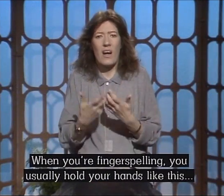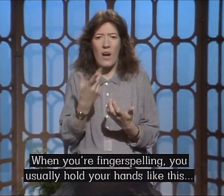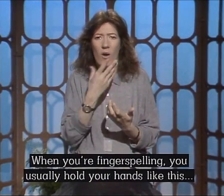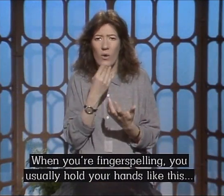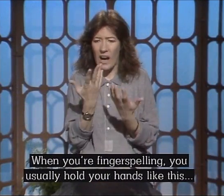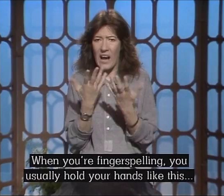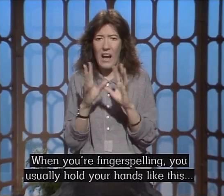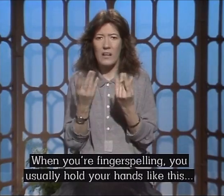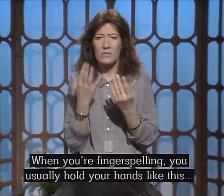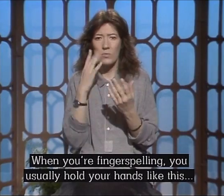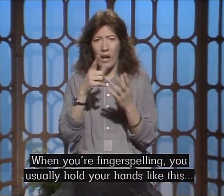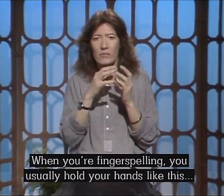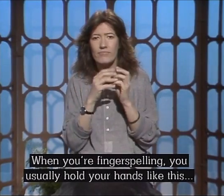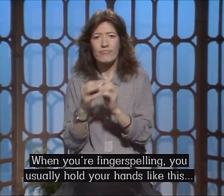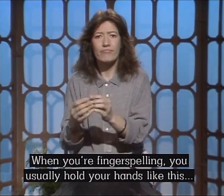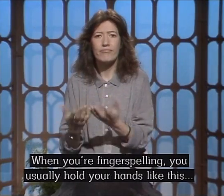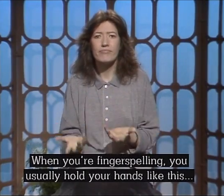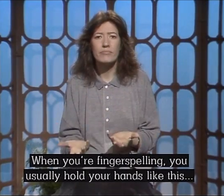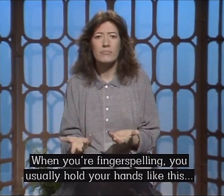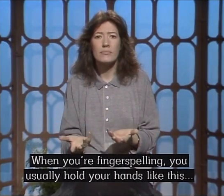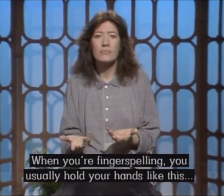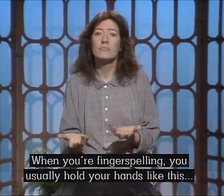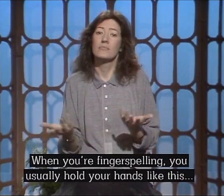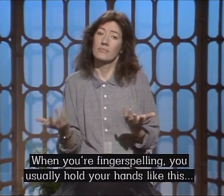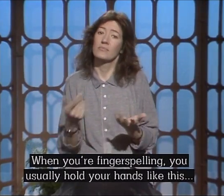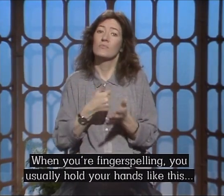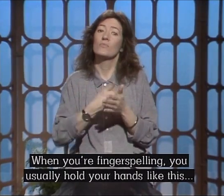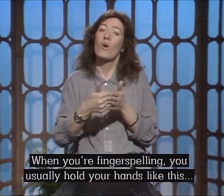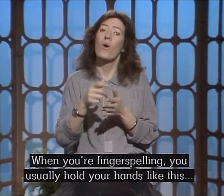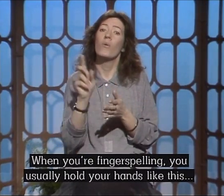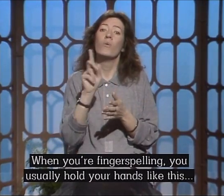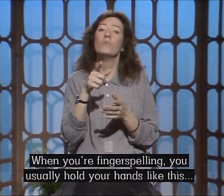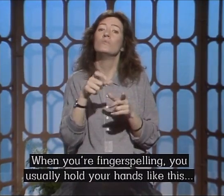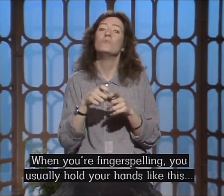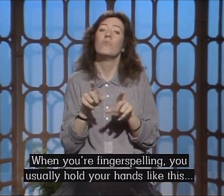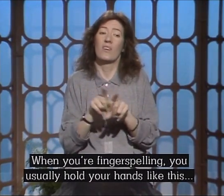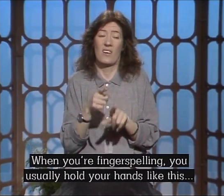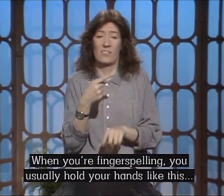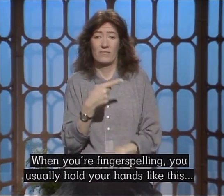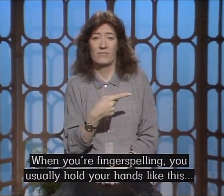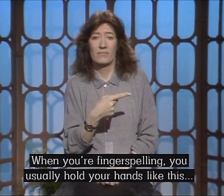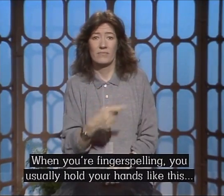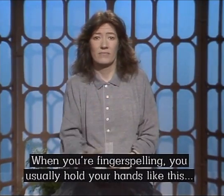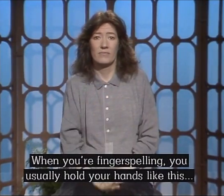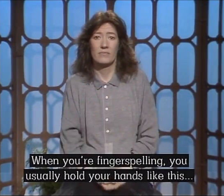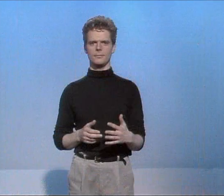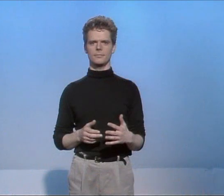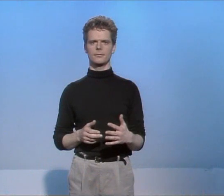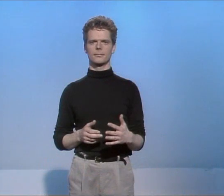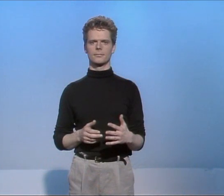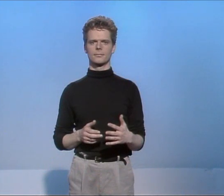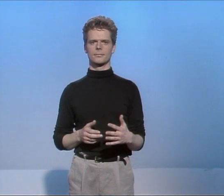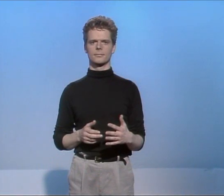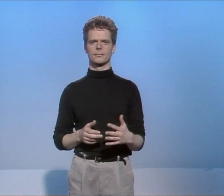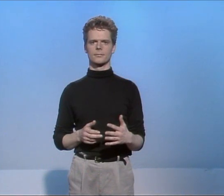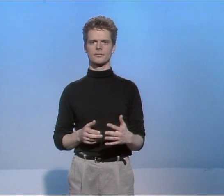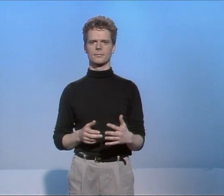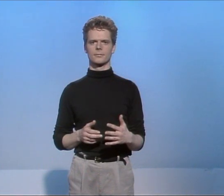Now, how do you hold your hands when you're fingerspelling? Well, normally you'll hold them like this.